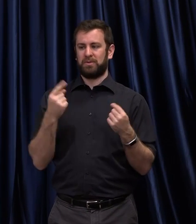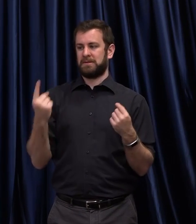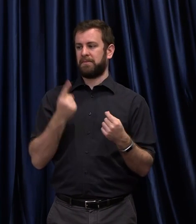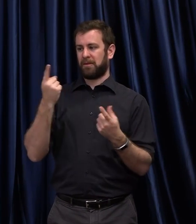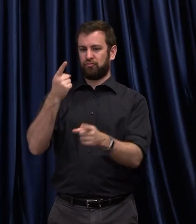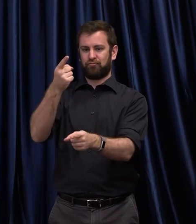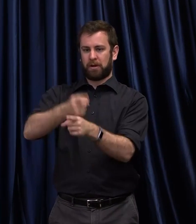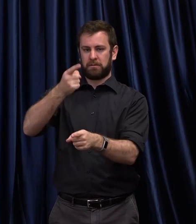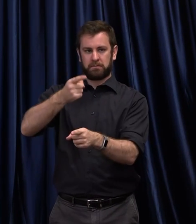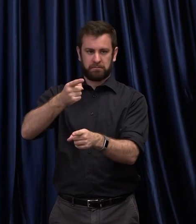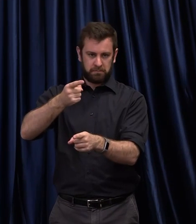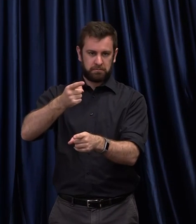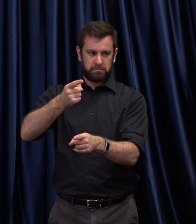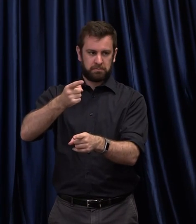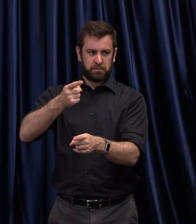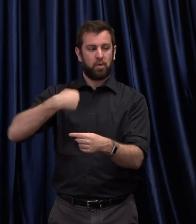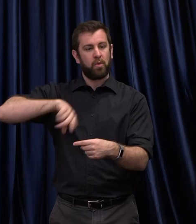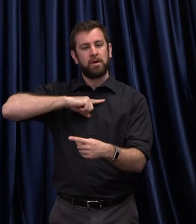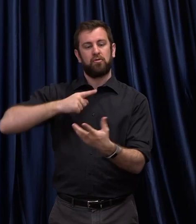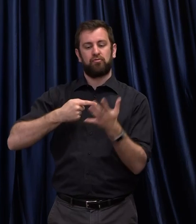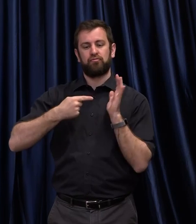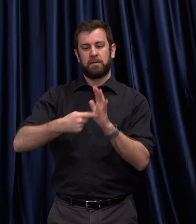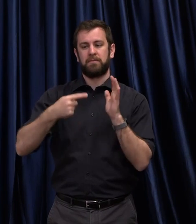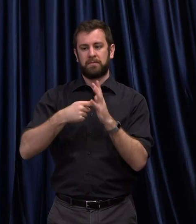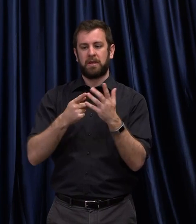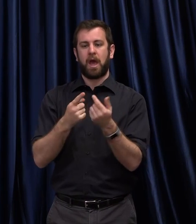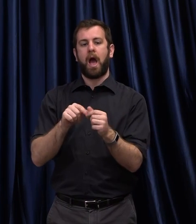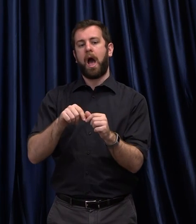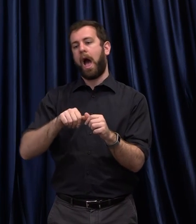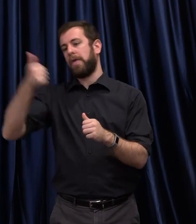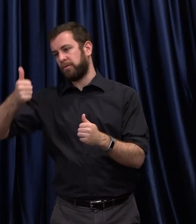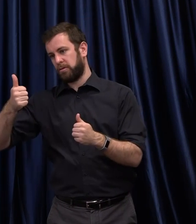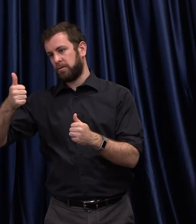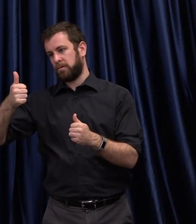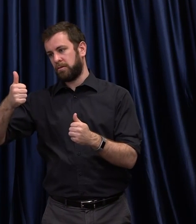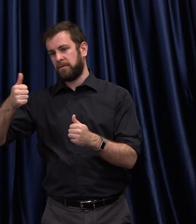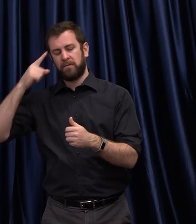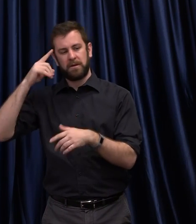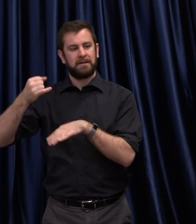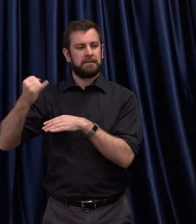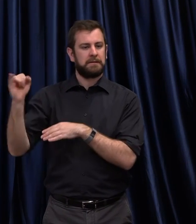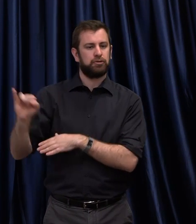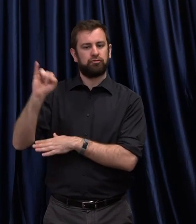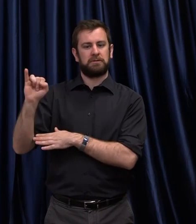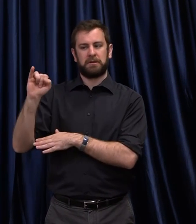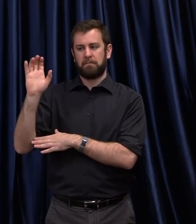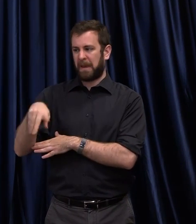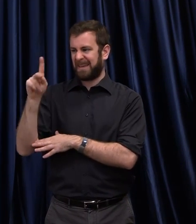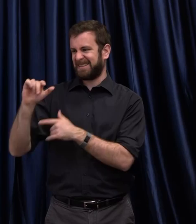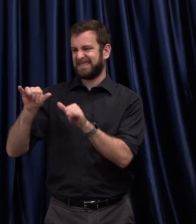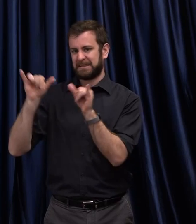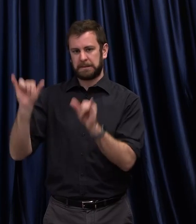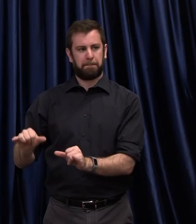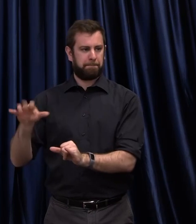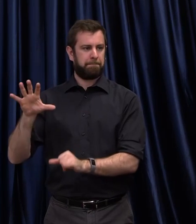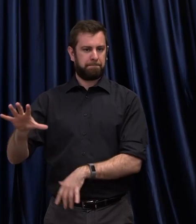the alternative to the interest and banking system. We recognize